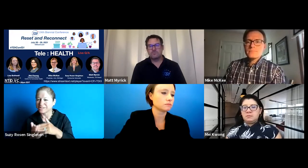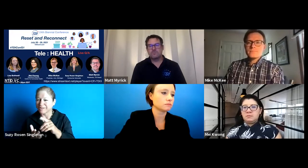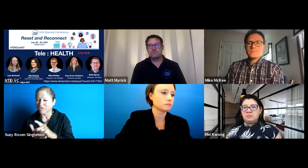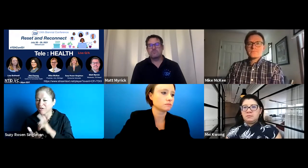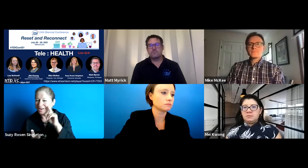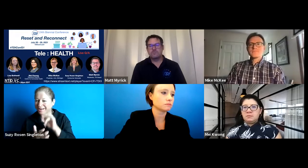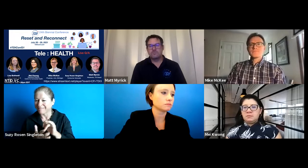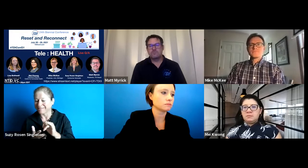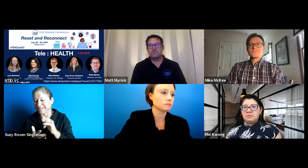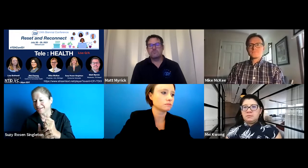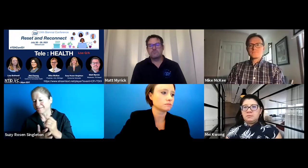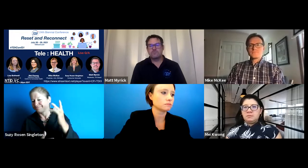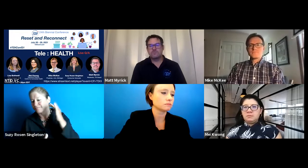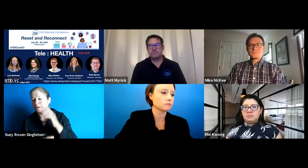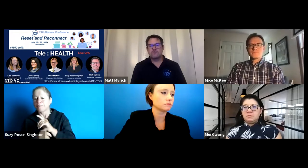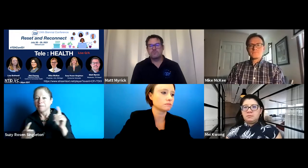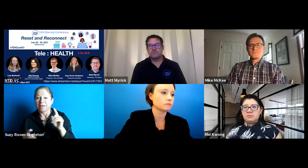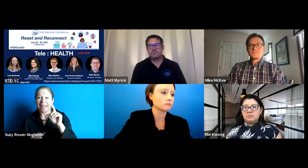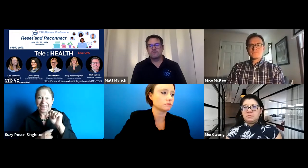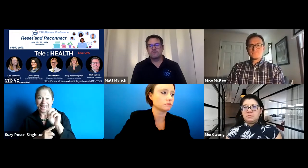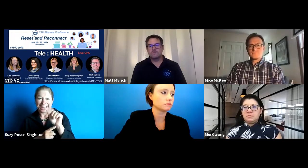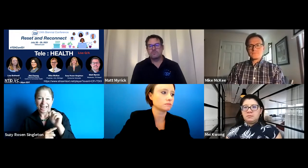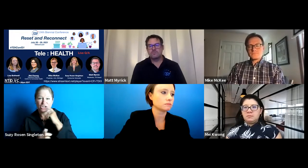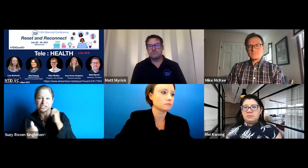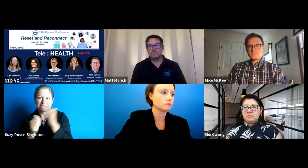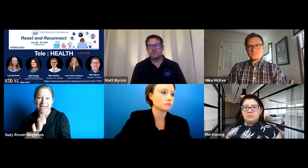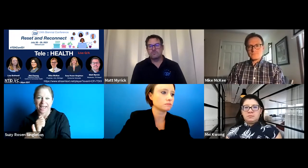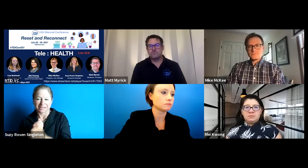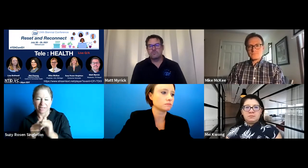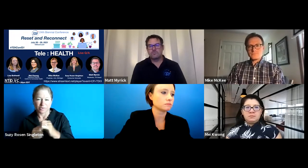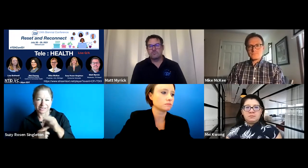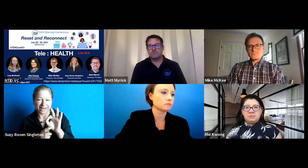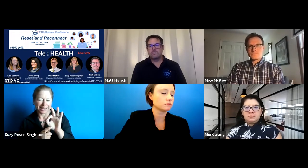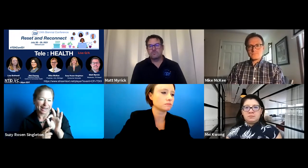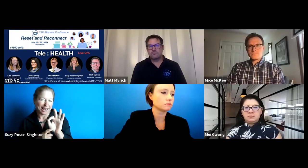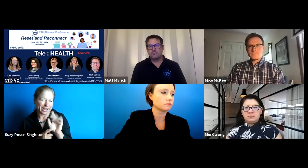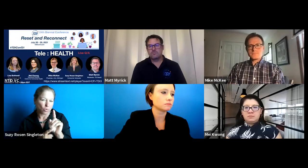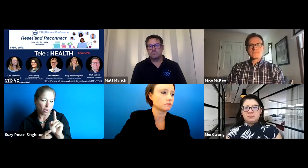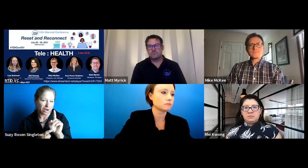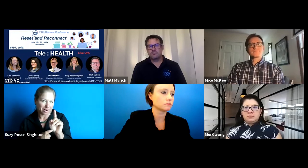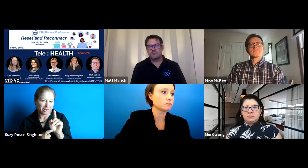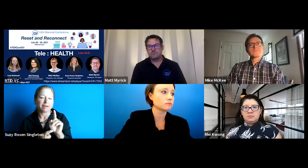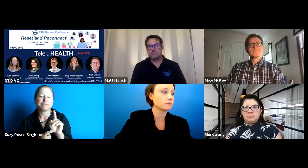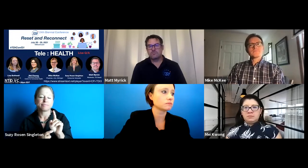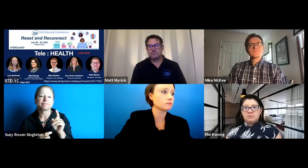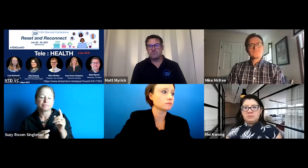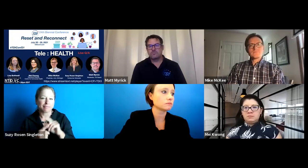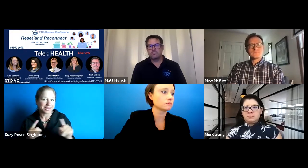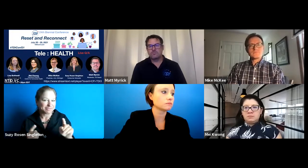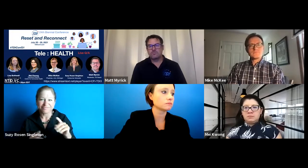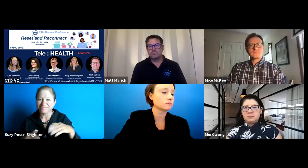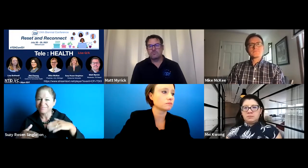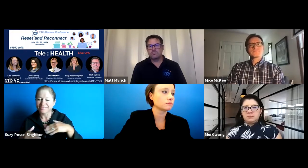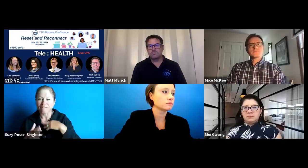provide accommodations there. And I was at the California Center for Law and the Deaf at that time, but the ADA had just passed, this was in